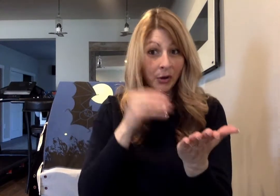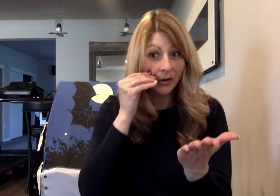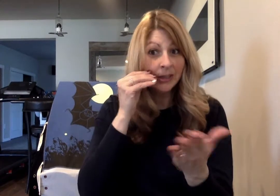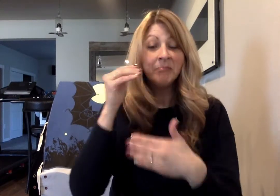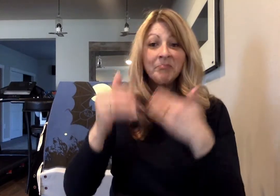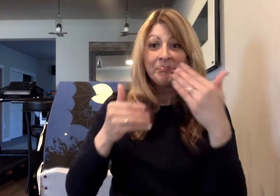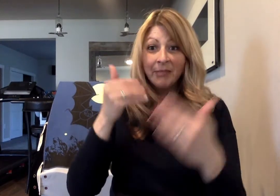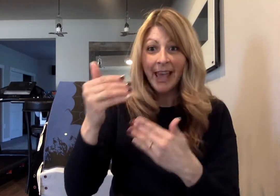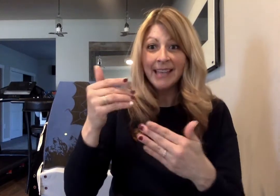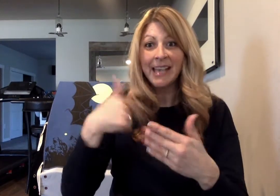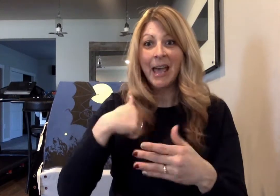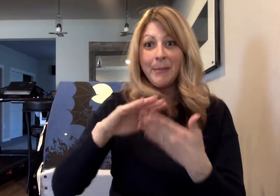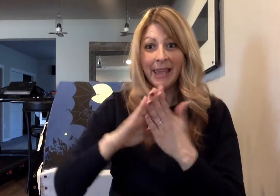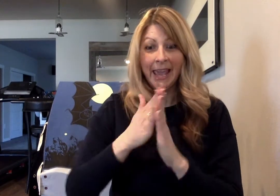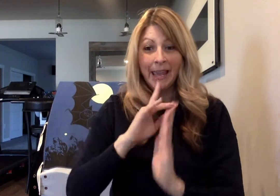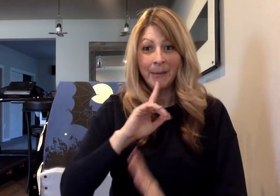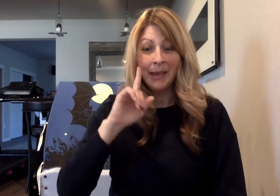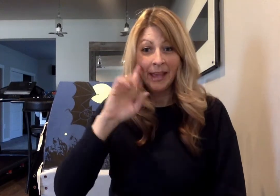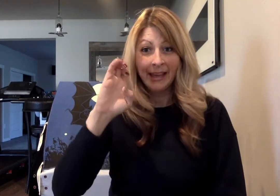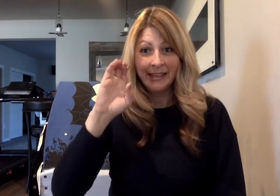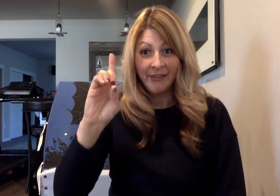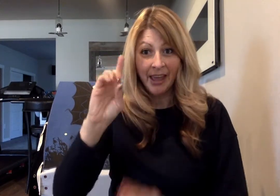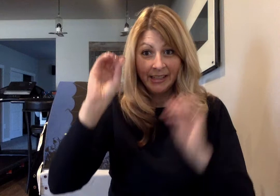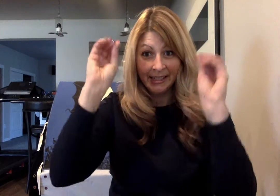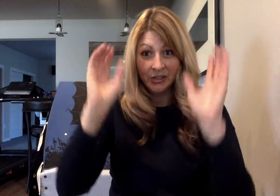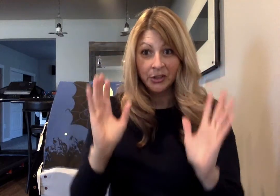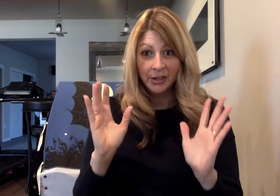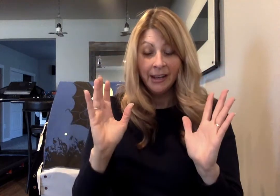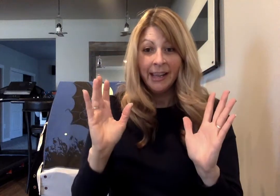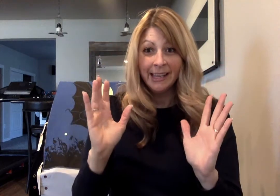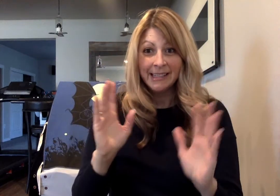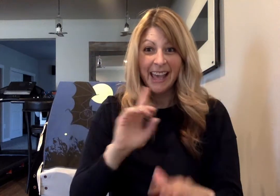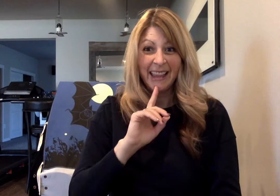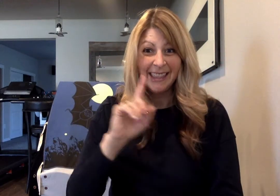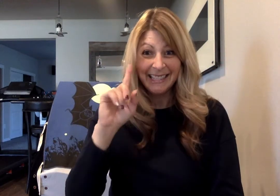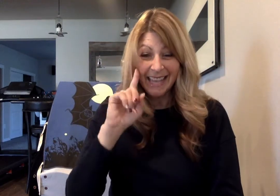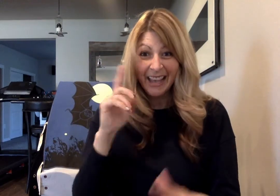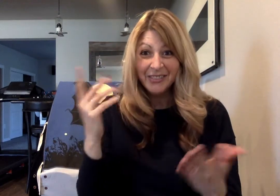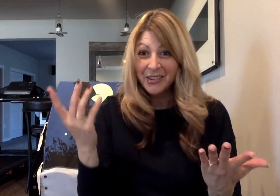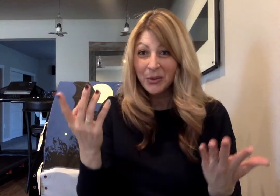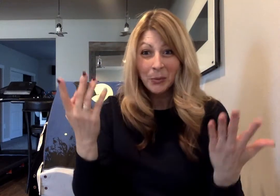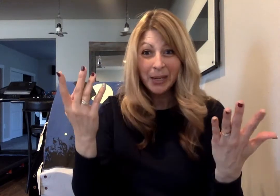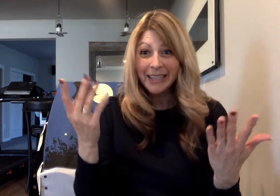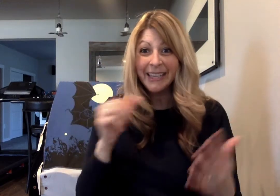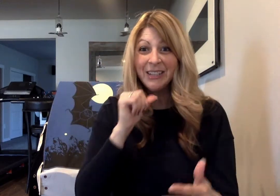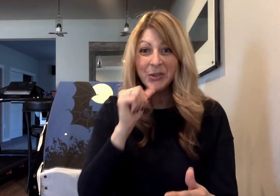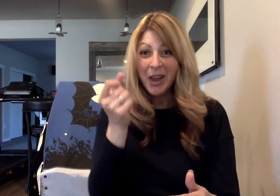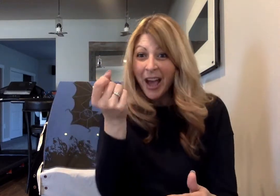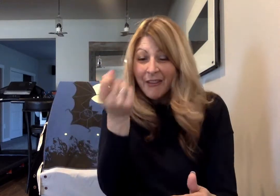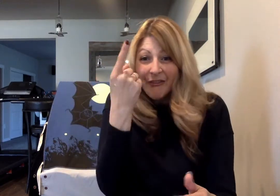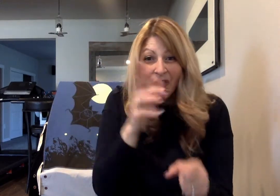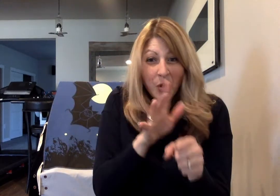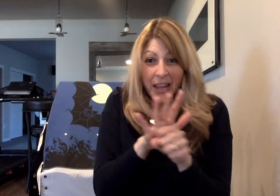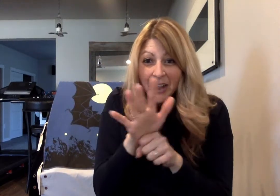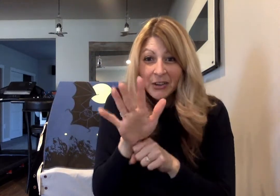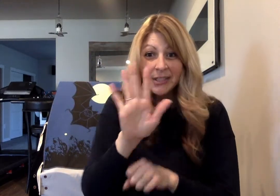learned as I became a deaf ed teacher is that the deaf really do not fully